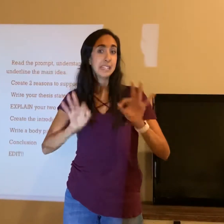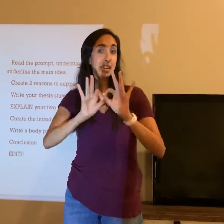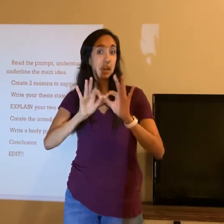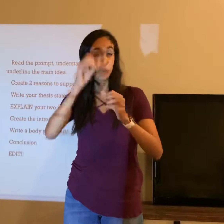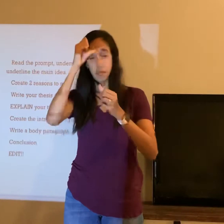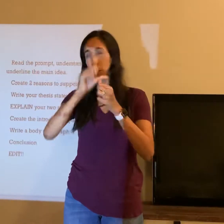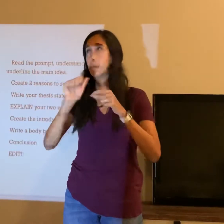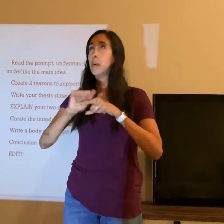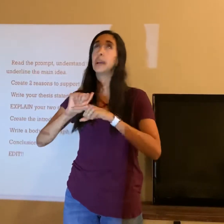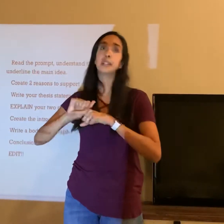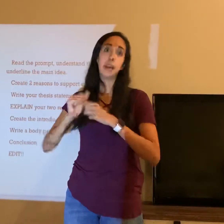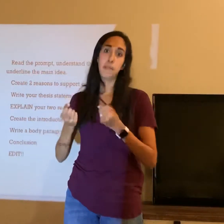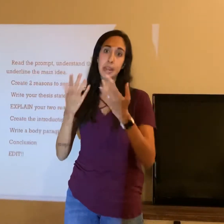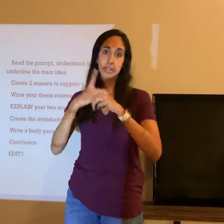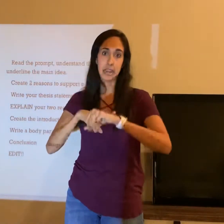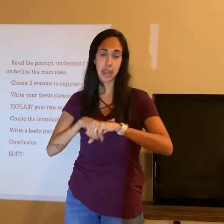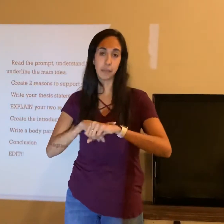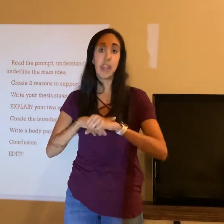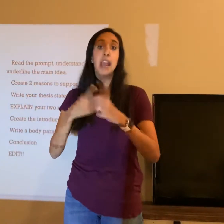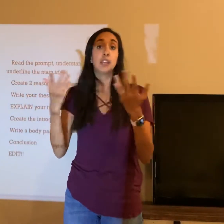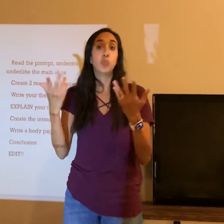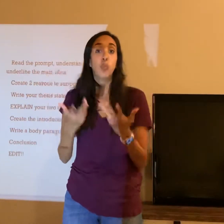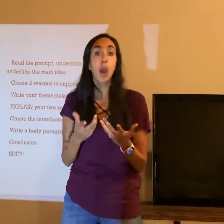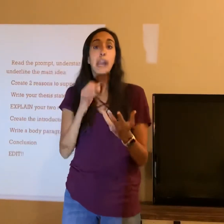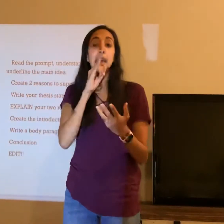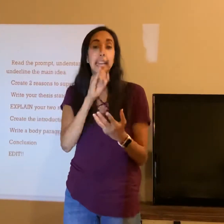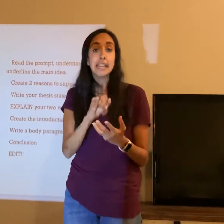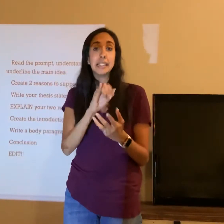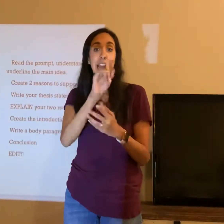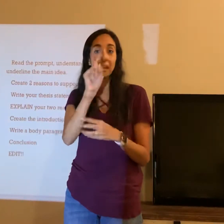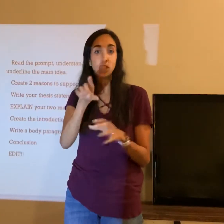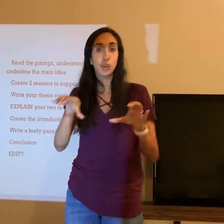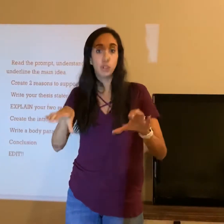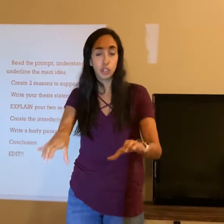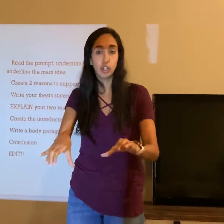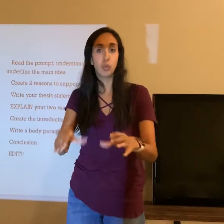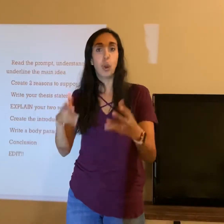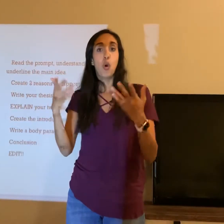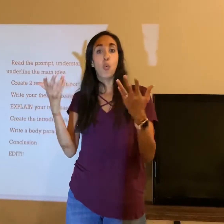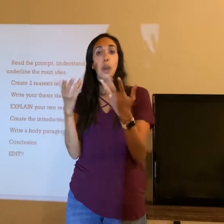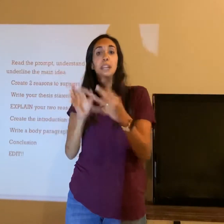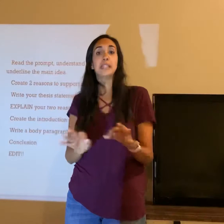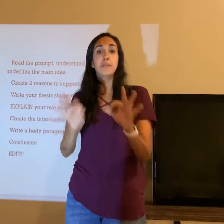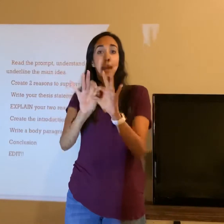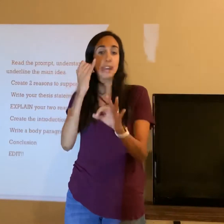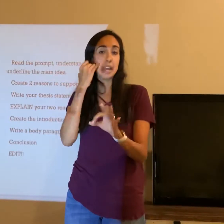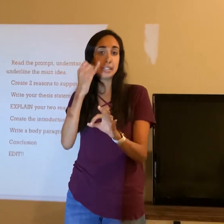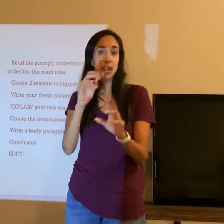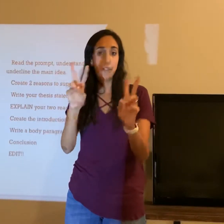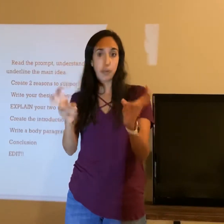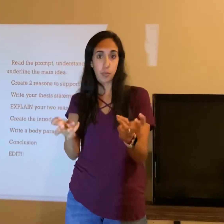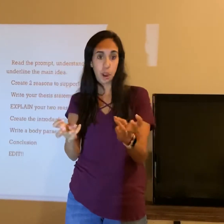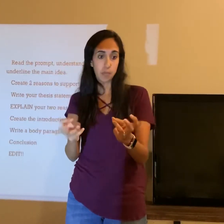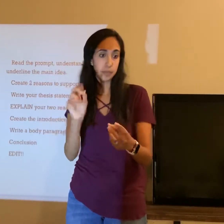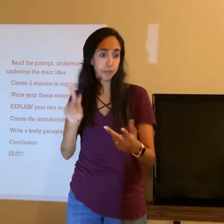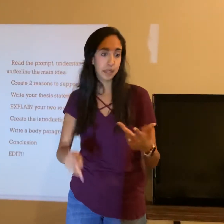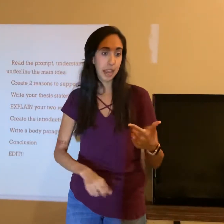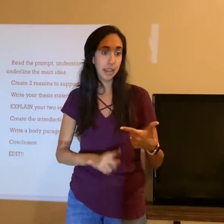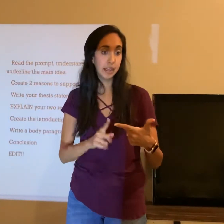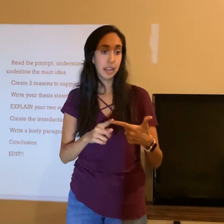idea, remember we've practiced that many times. It's what is it asking you to do? What is the main idea of the prompt, okay?